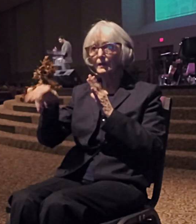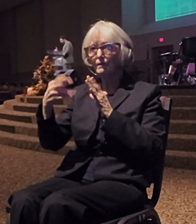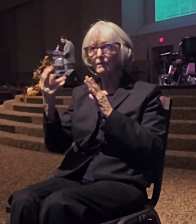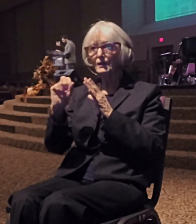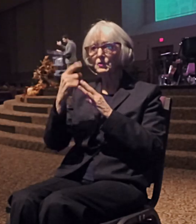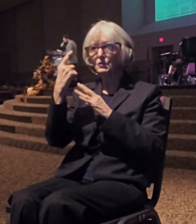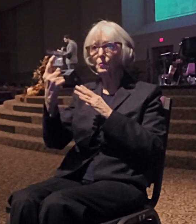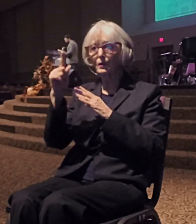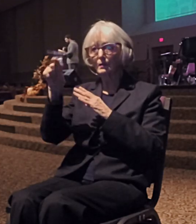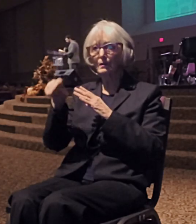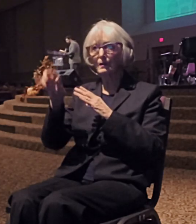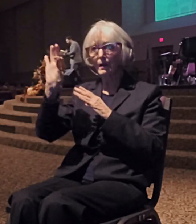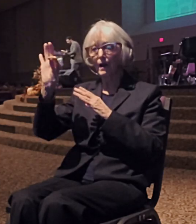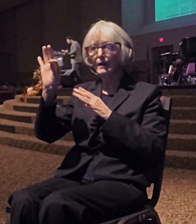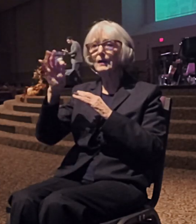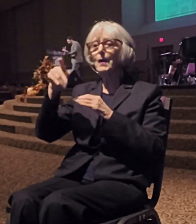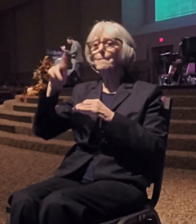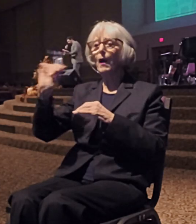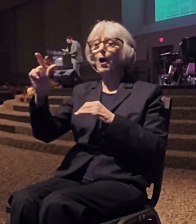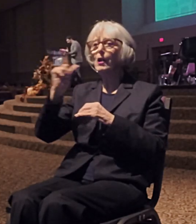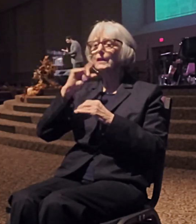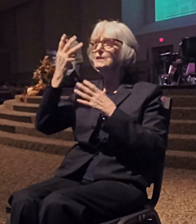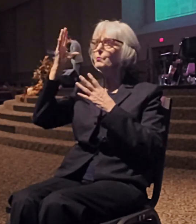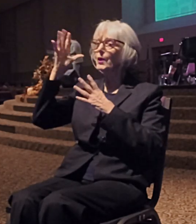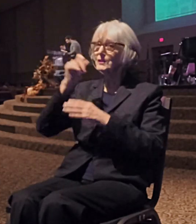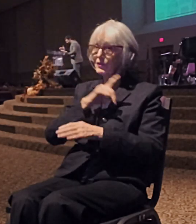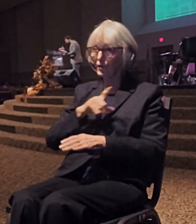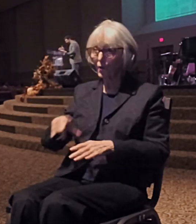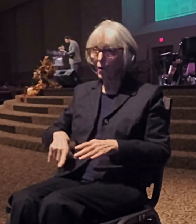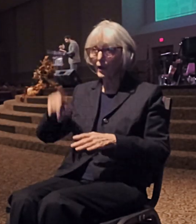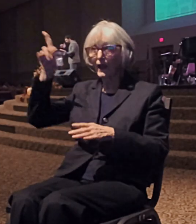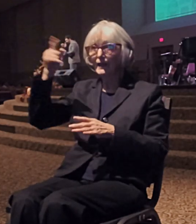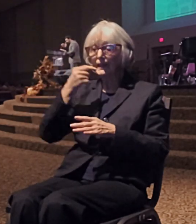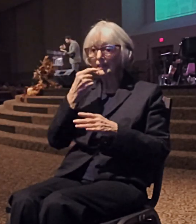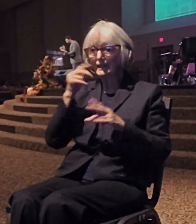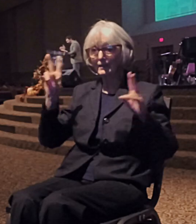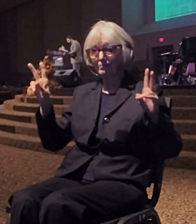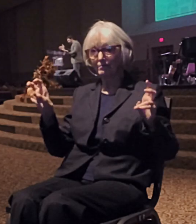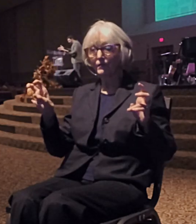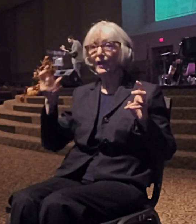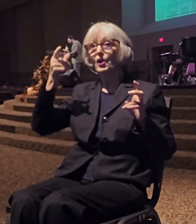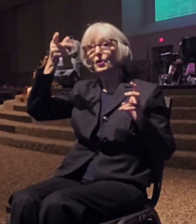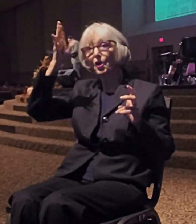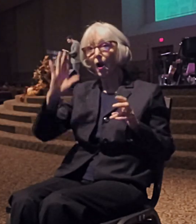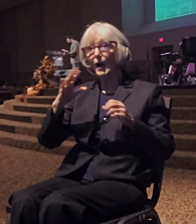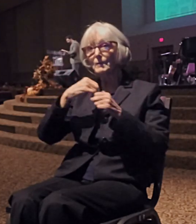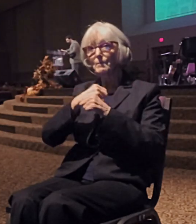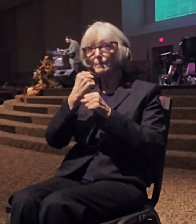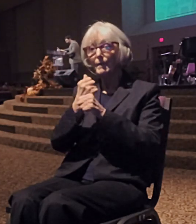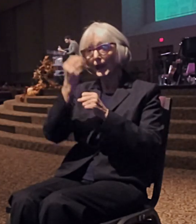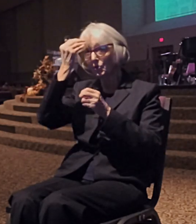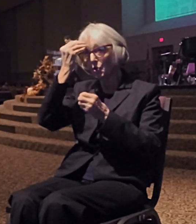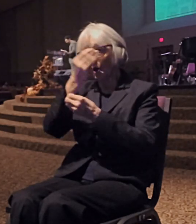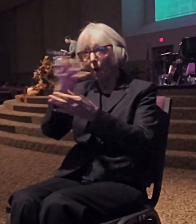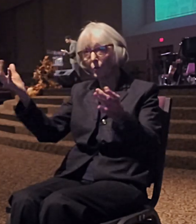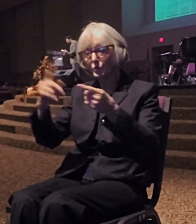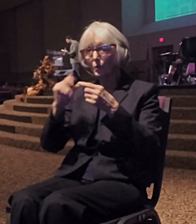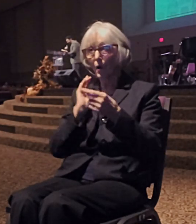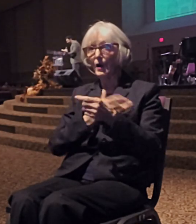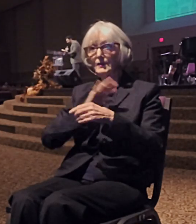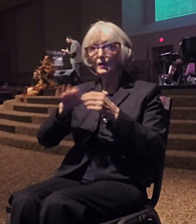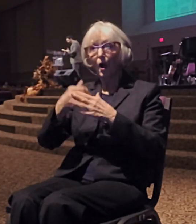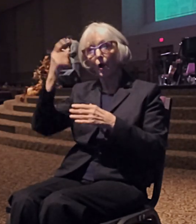9, Paul is praising the Lord, and part of his prayer of praise, he says this: God made known to us in all wisdom